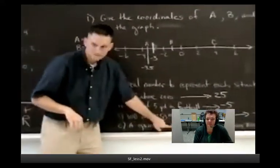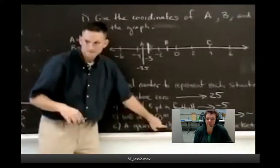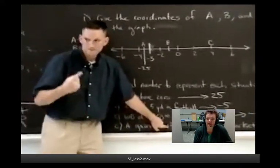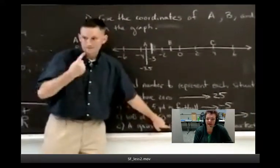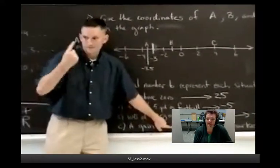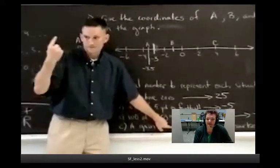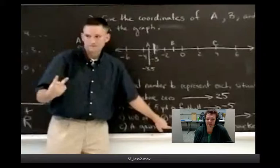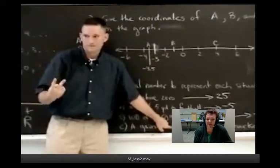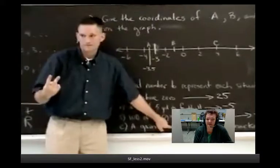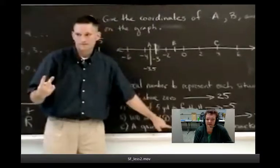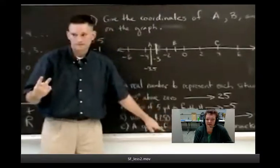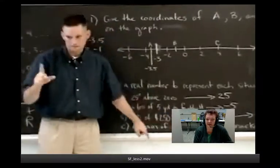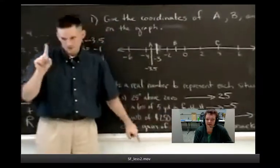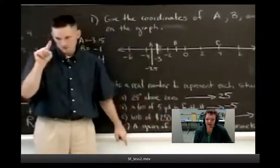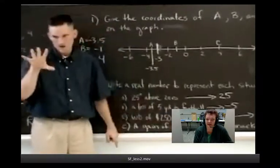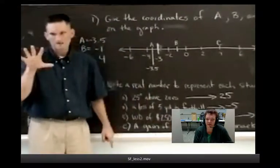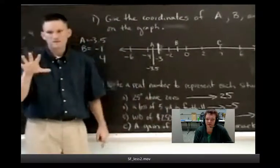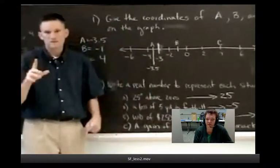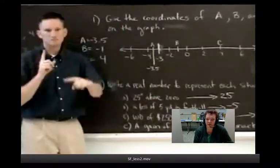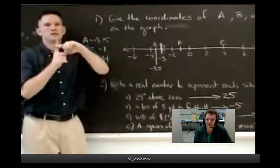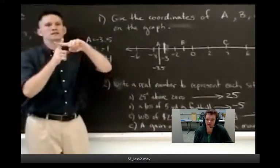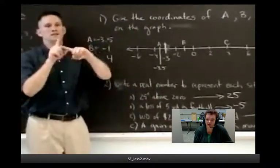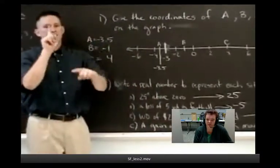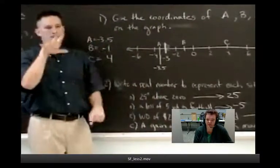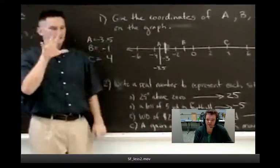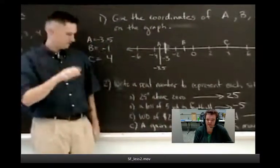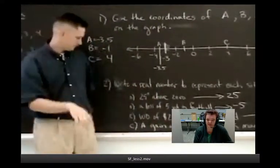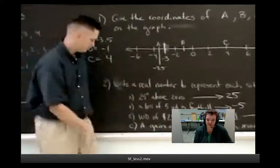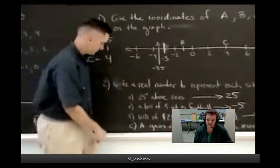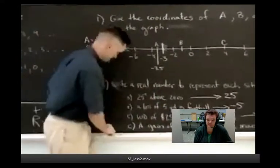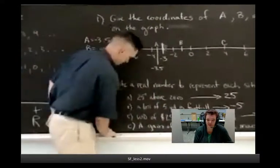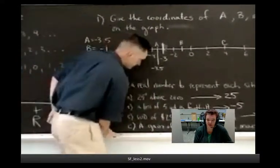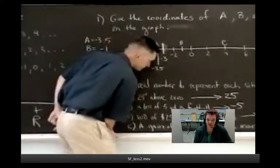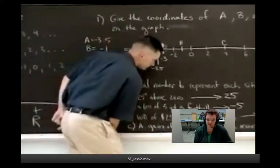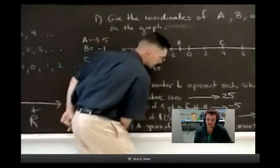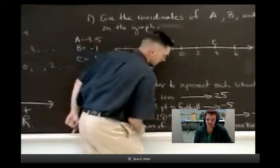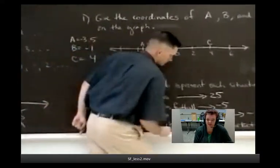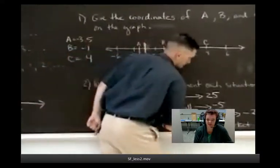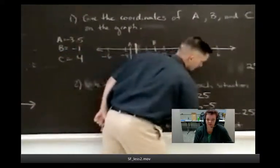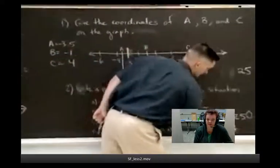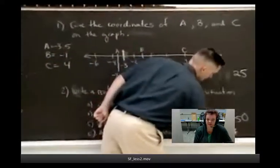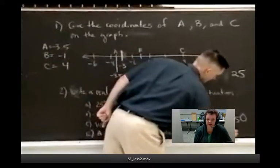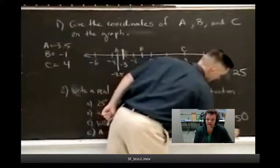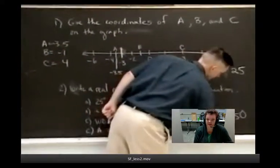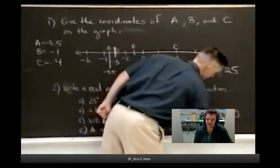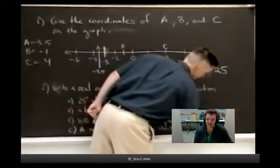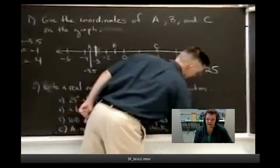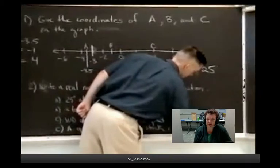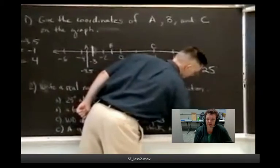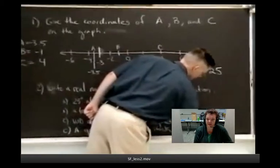If you're making investments and there's a gain of 1.5 points in the stock market, what does that look like?